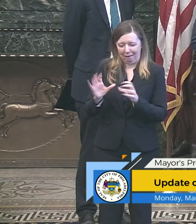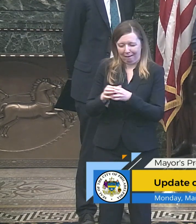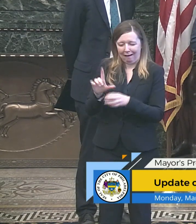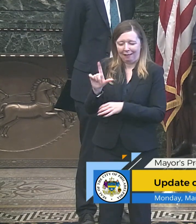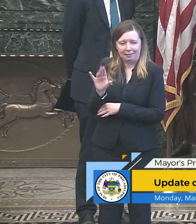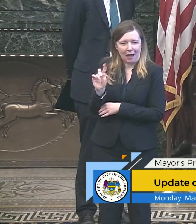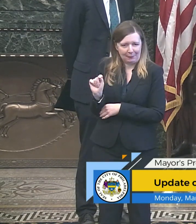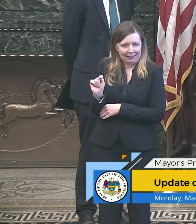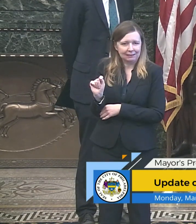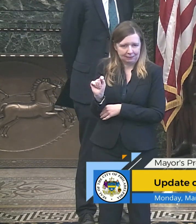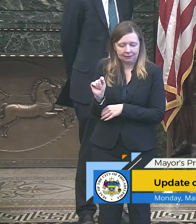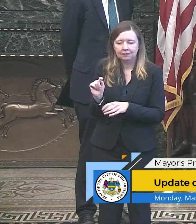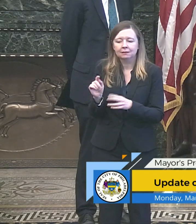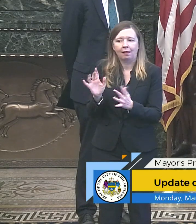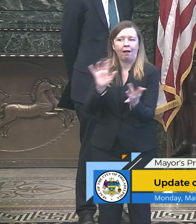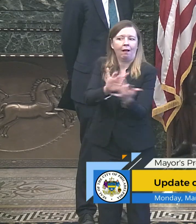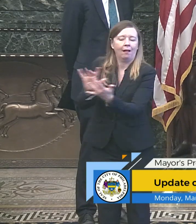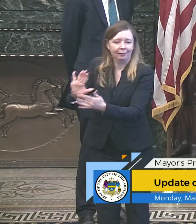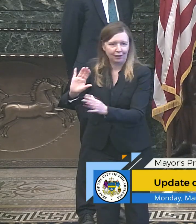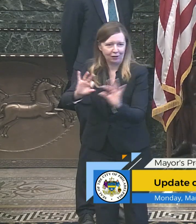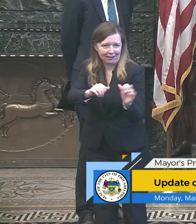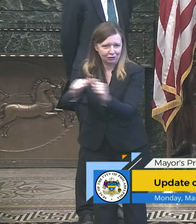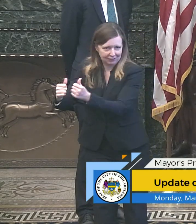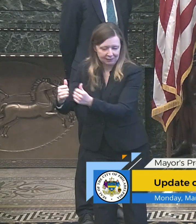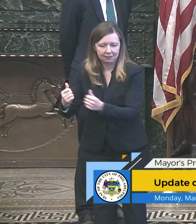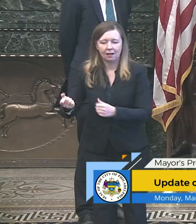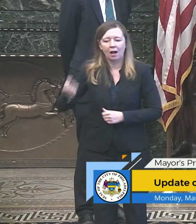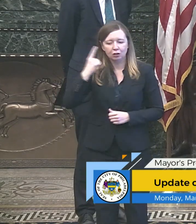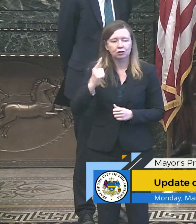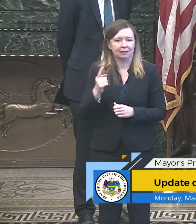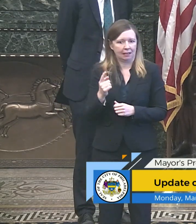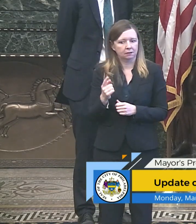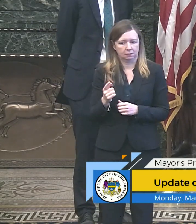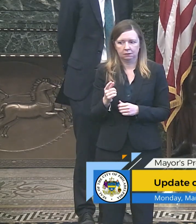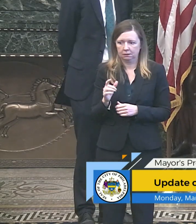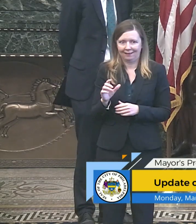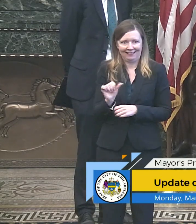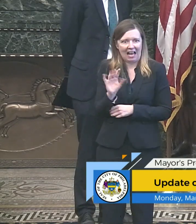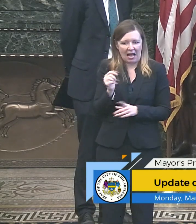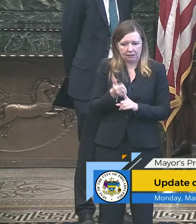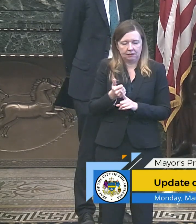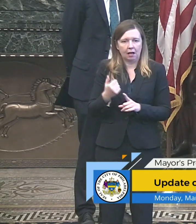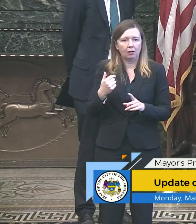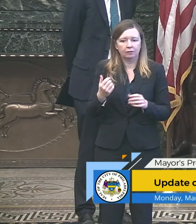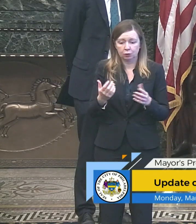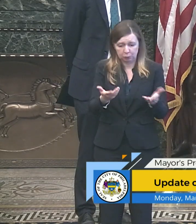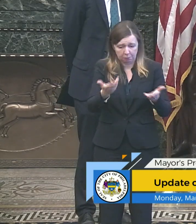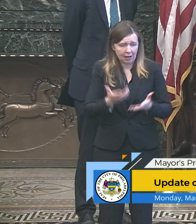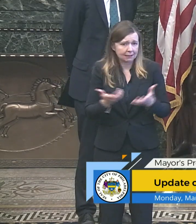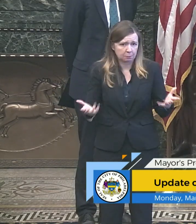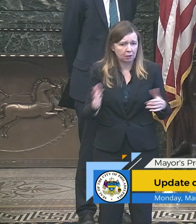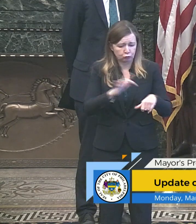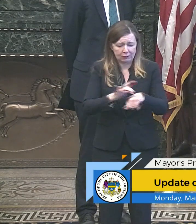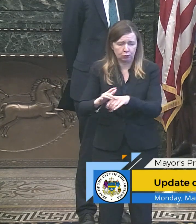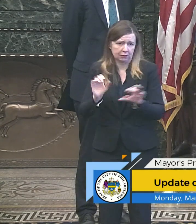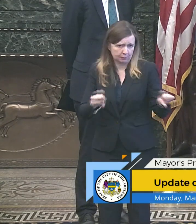those federal agencies and make sure we understand the CARES Act to bring as much resources to Philadelphia as possible.